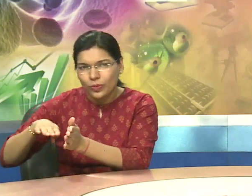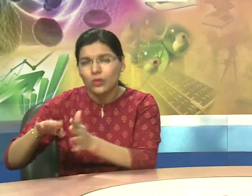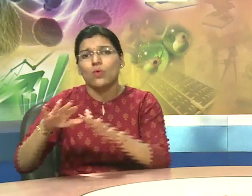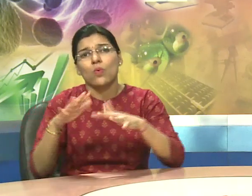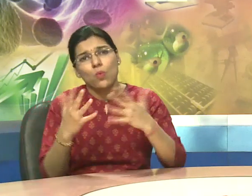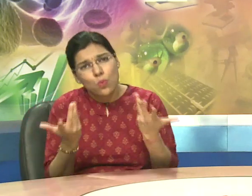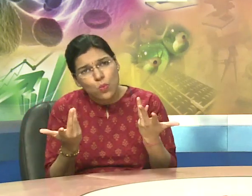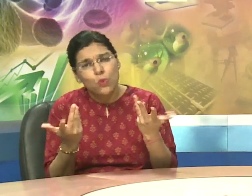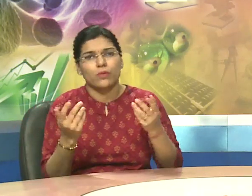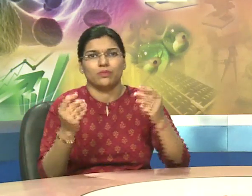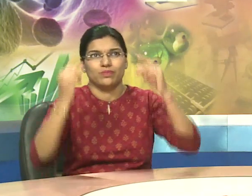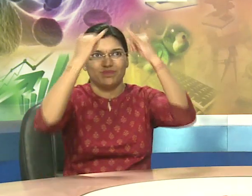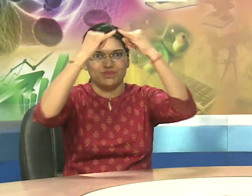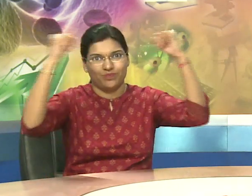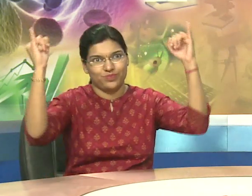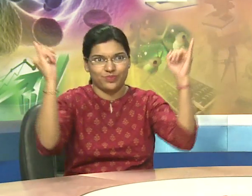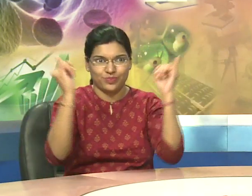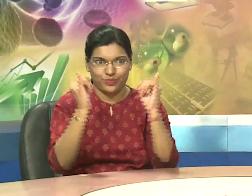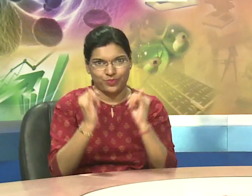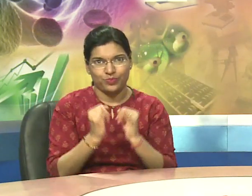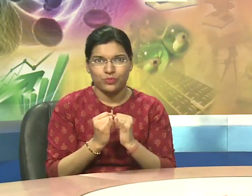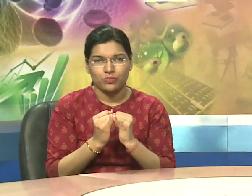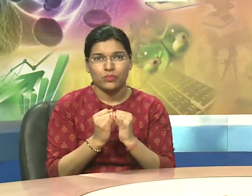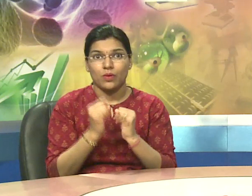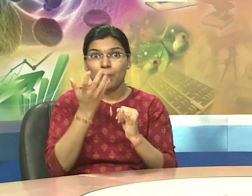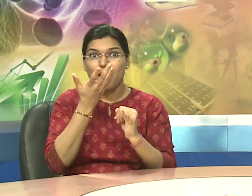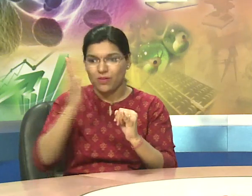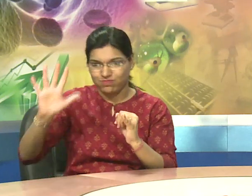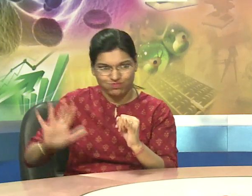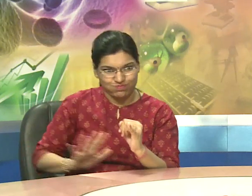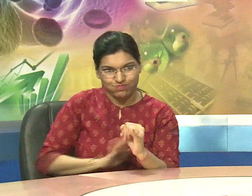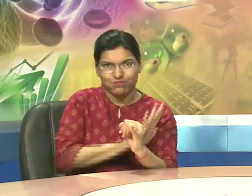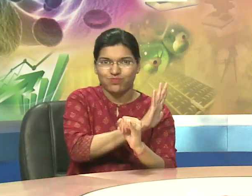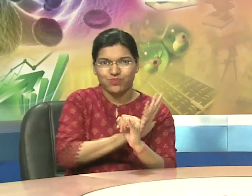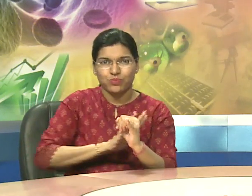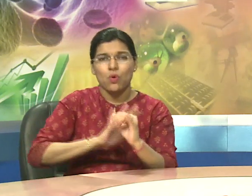to lake is termed as inland transport.